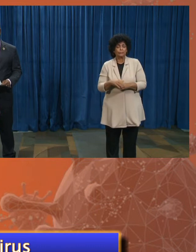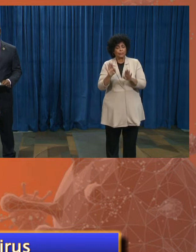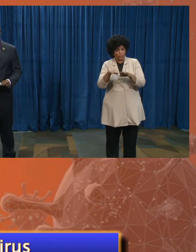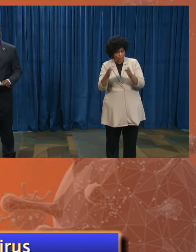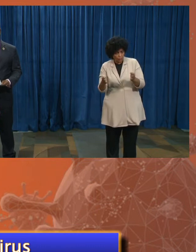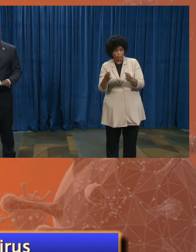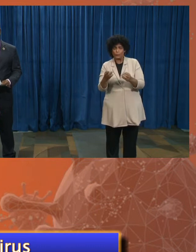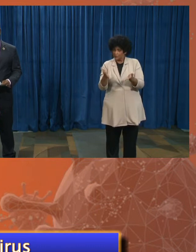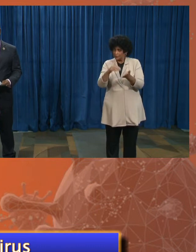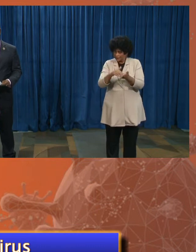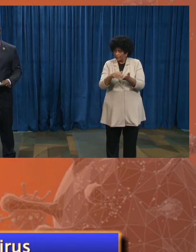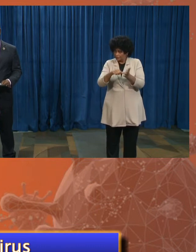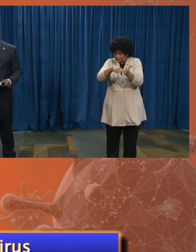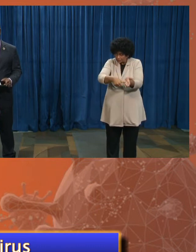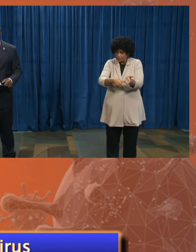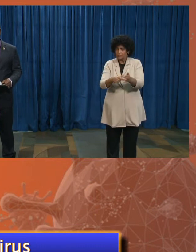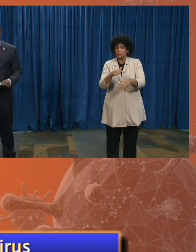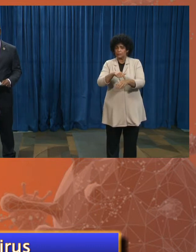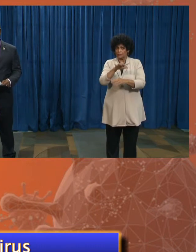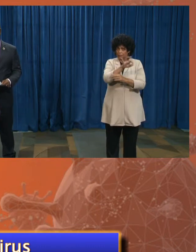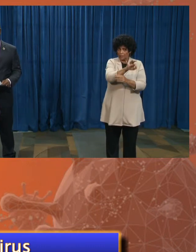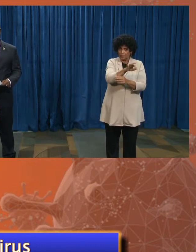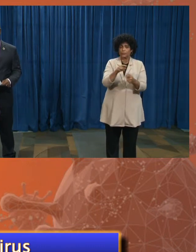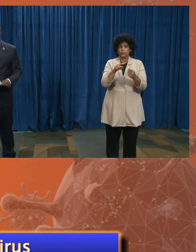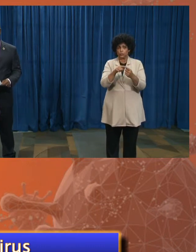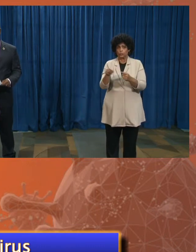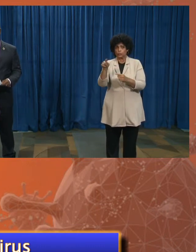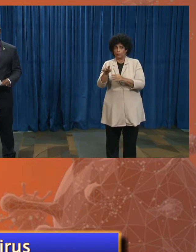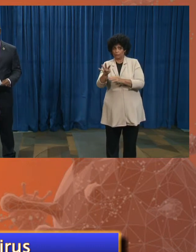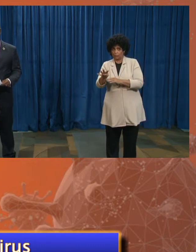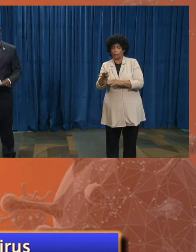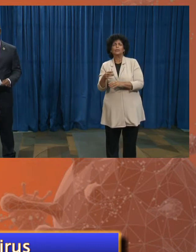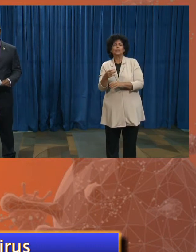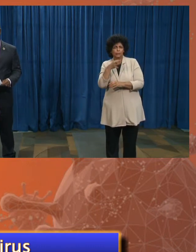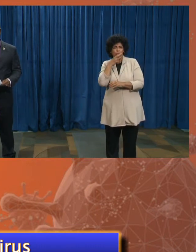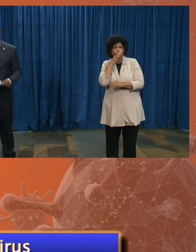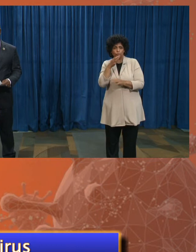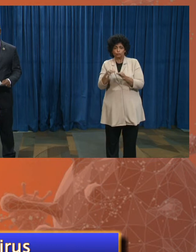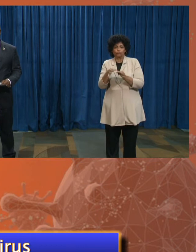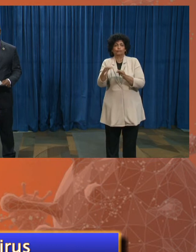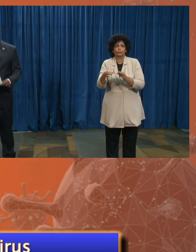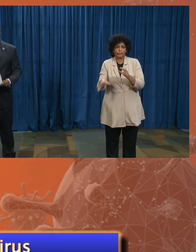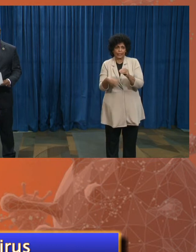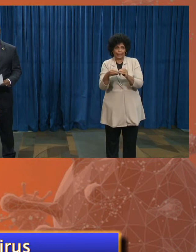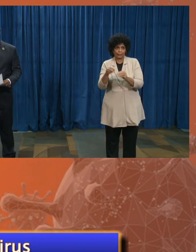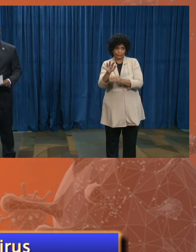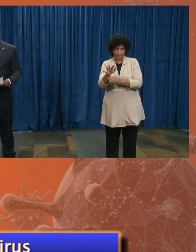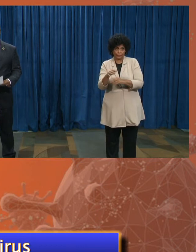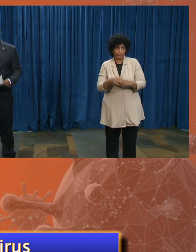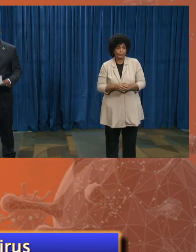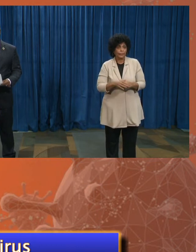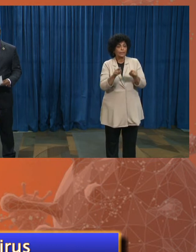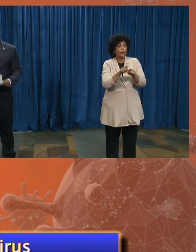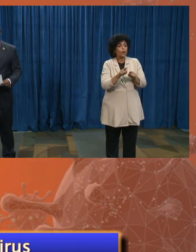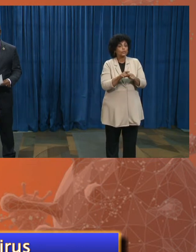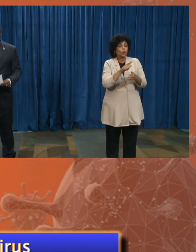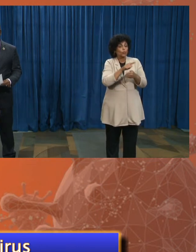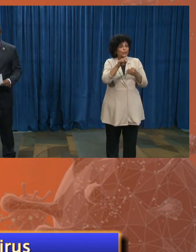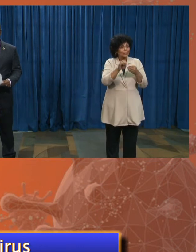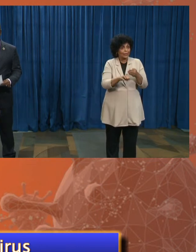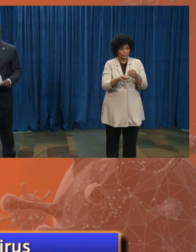of 9 a.m. to 4 p.m. and soon will go to 5 p.m. On weekends, the